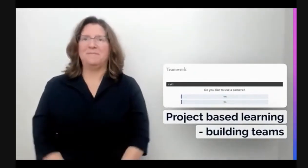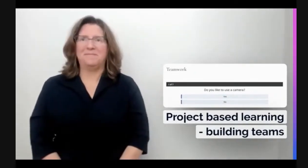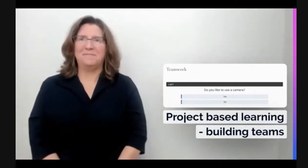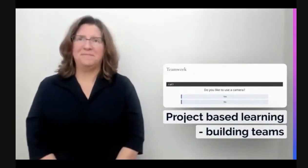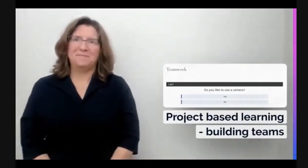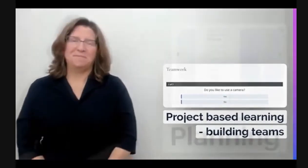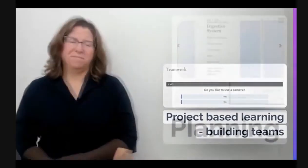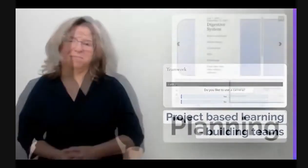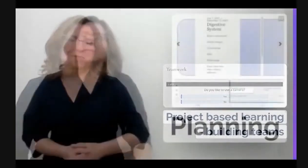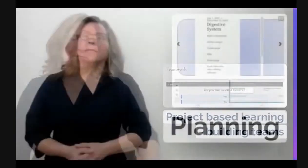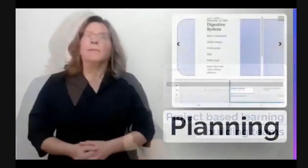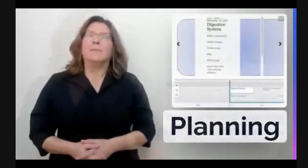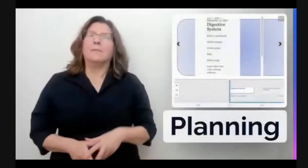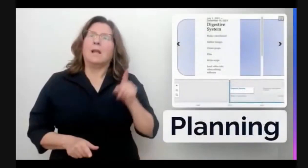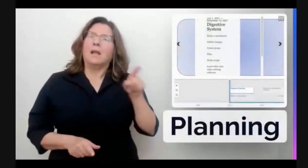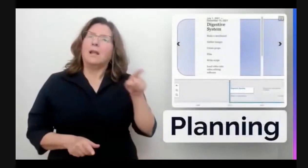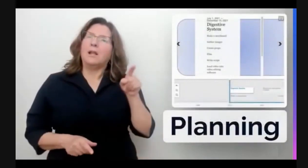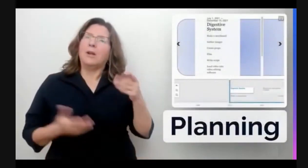is print-based.